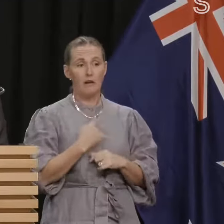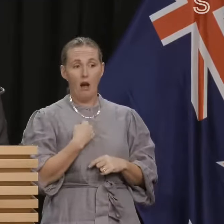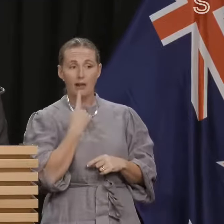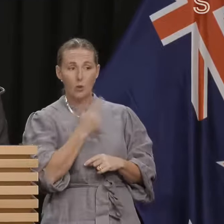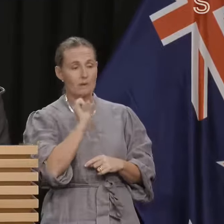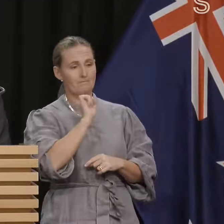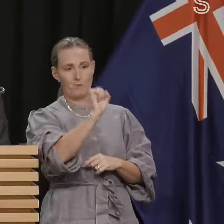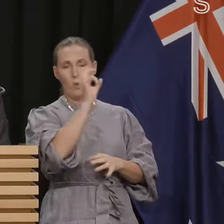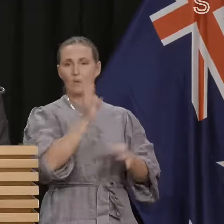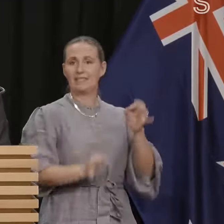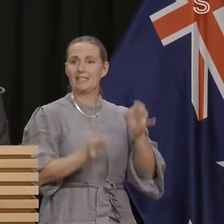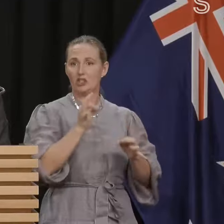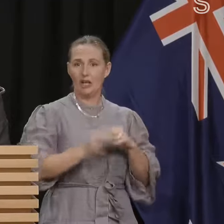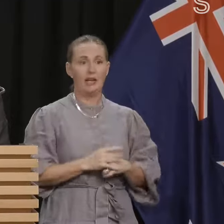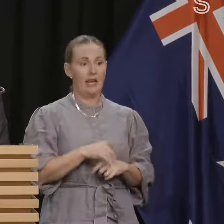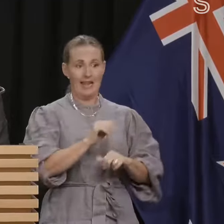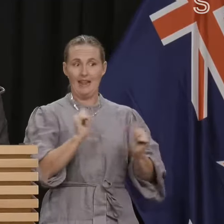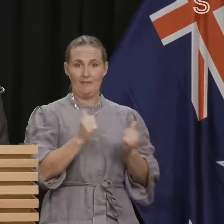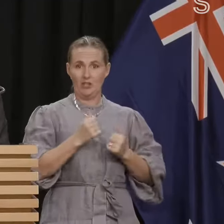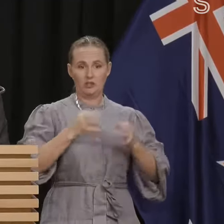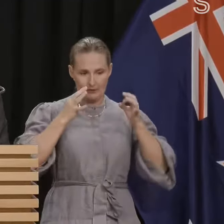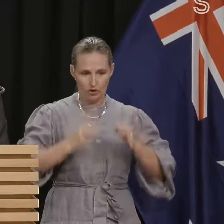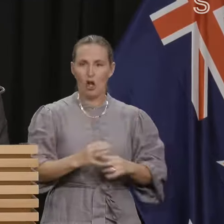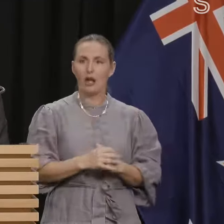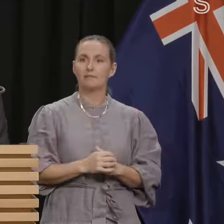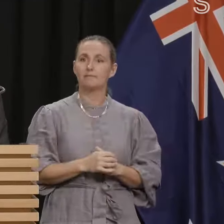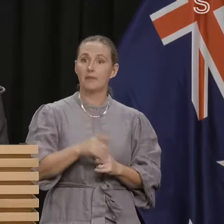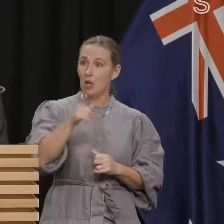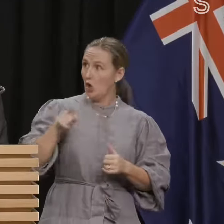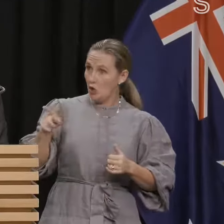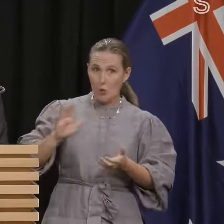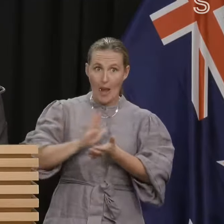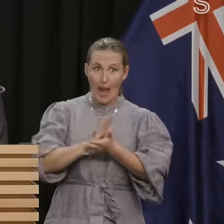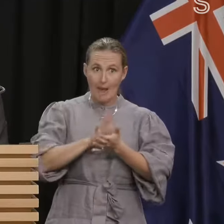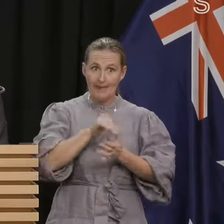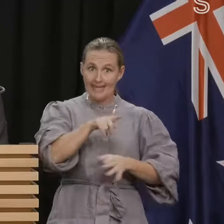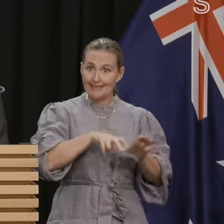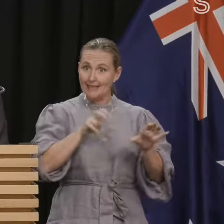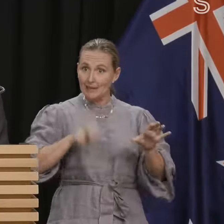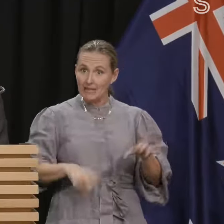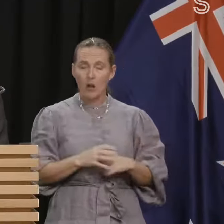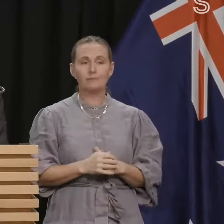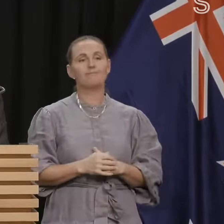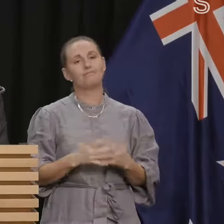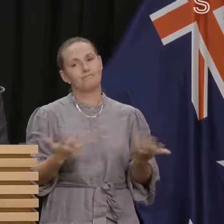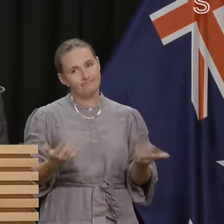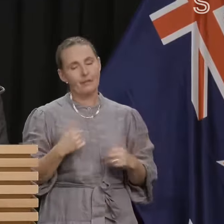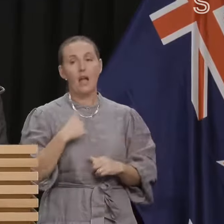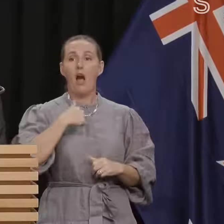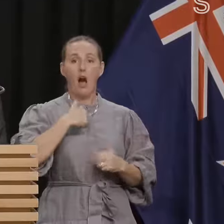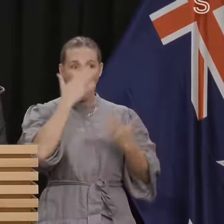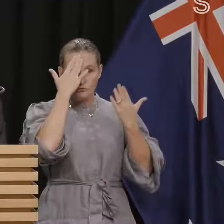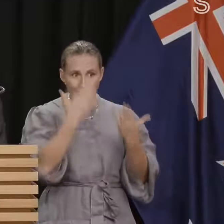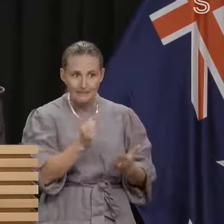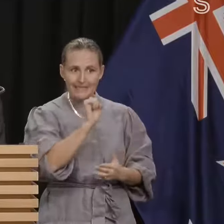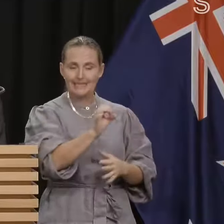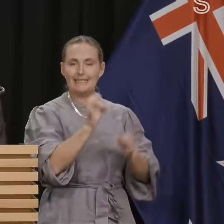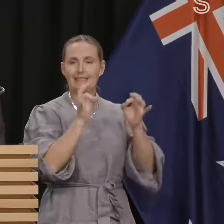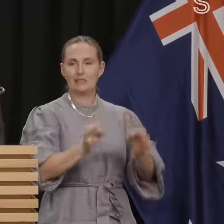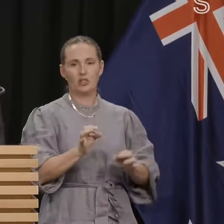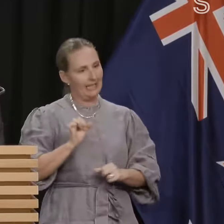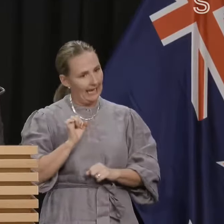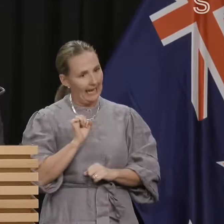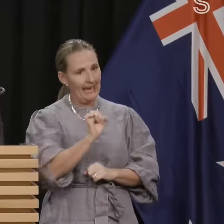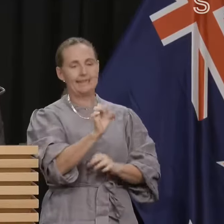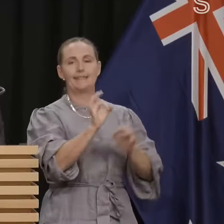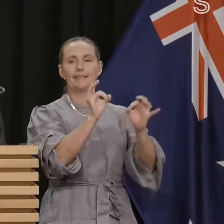to communicate, and he's done that. Are you pleased that he's not standing again? As I've indicated, look, I respect Stuart's decision. It was his decision